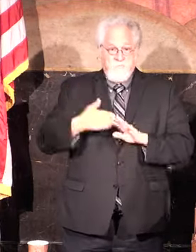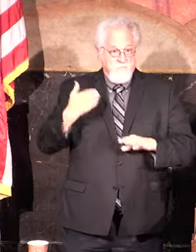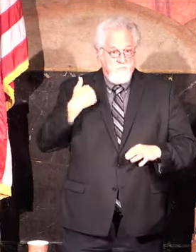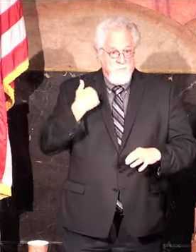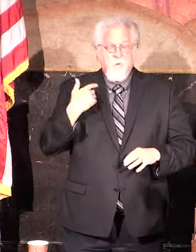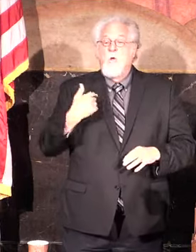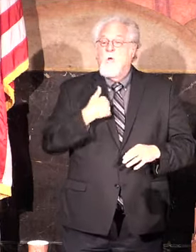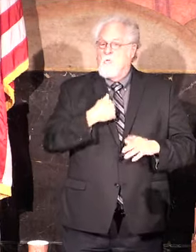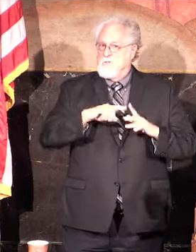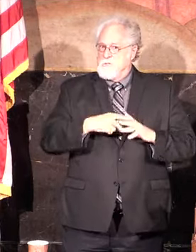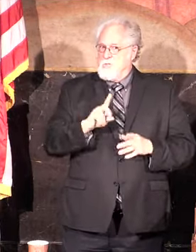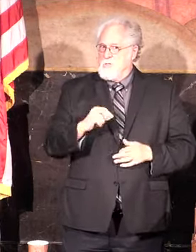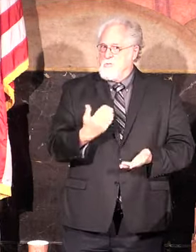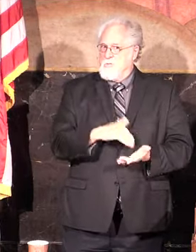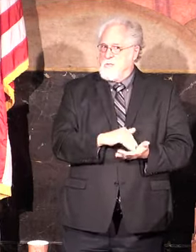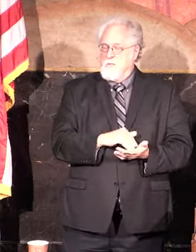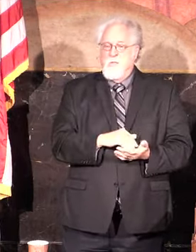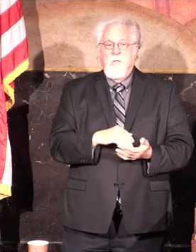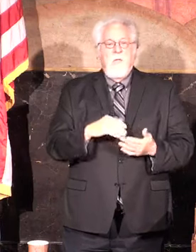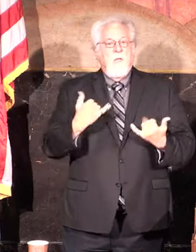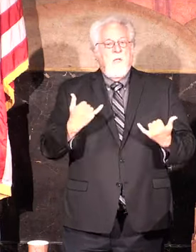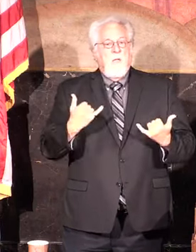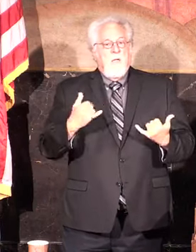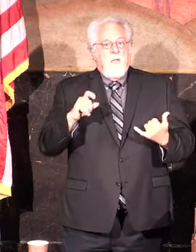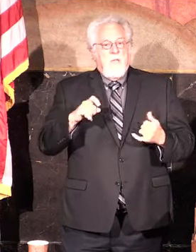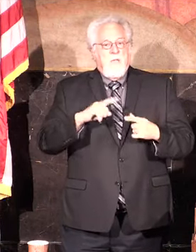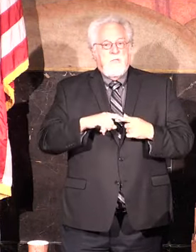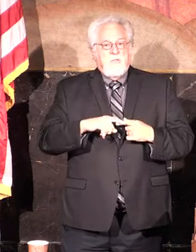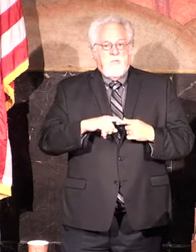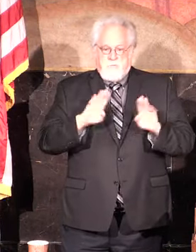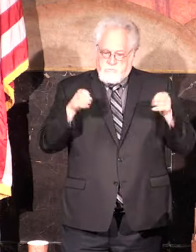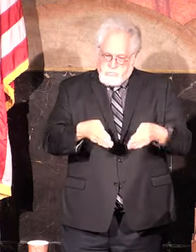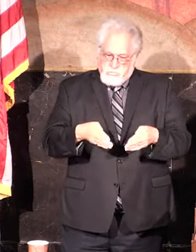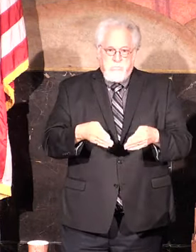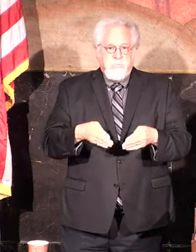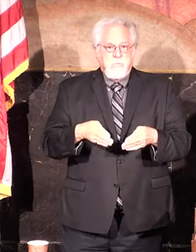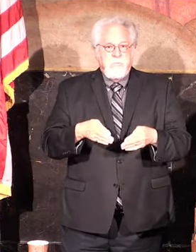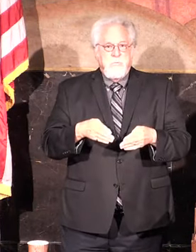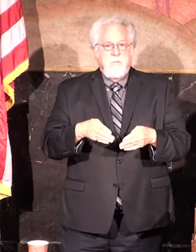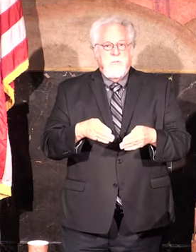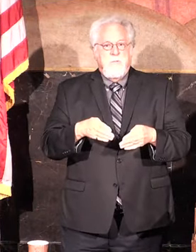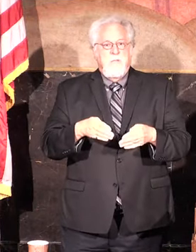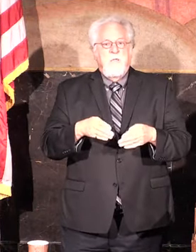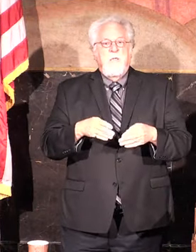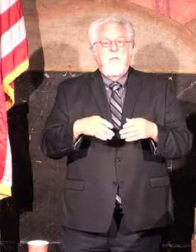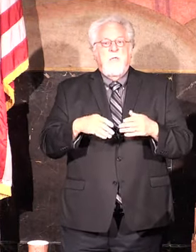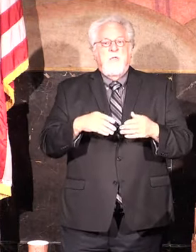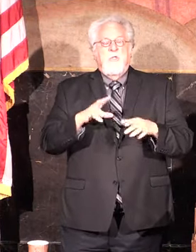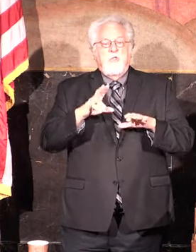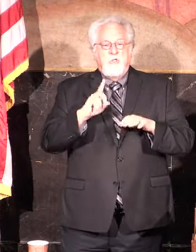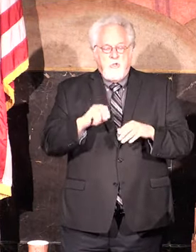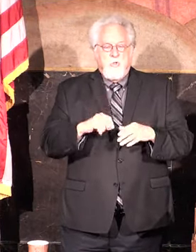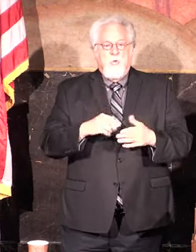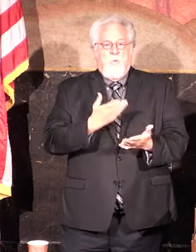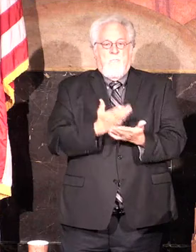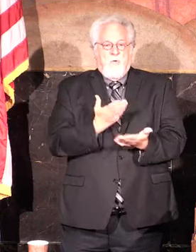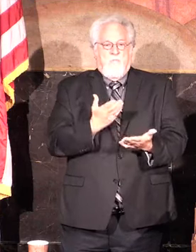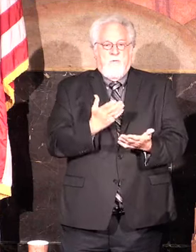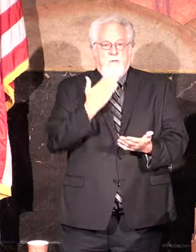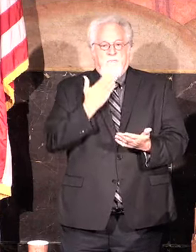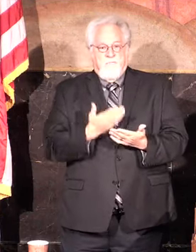We're starting to do it again. Now we just need to double down on these proven effective mitigation measures